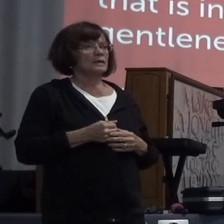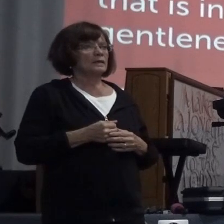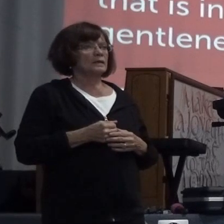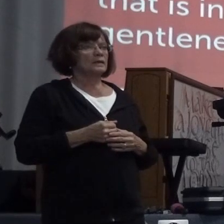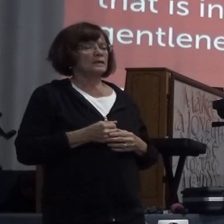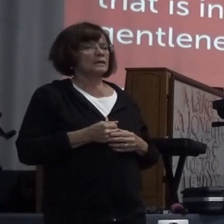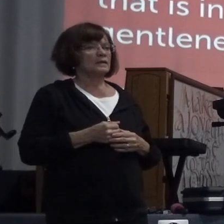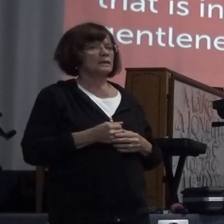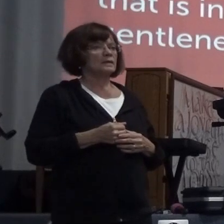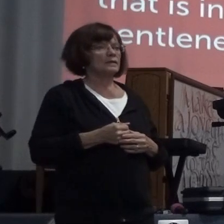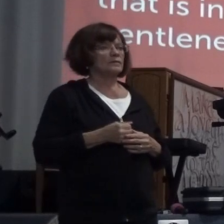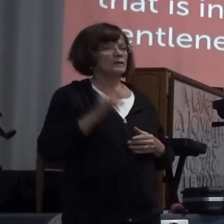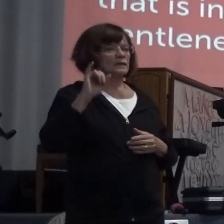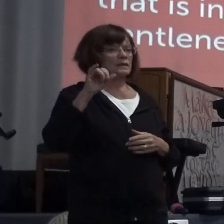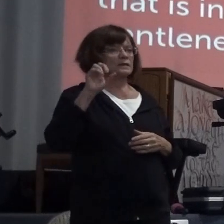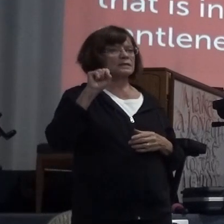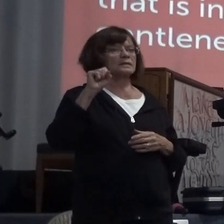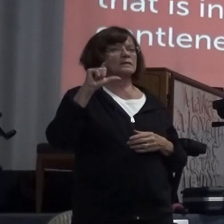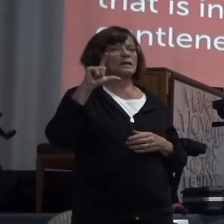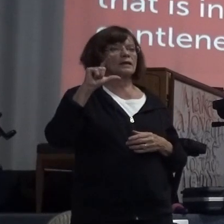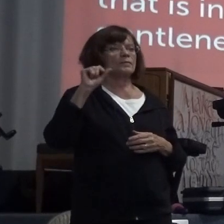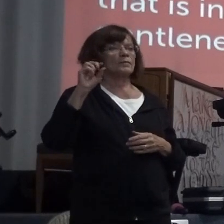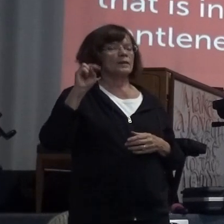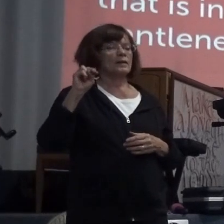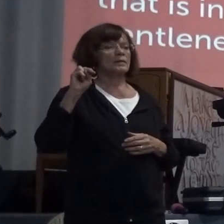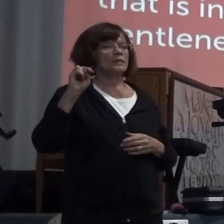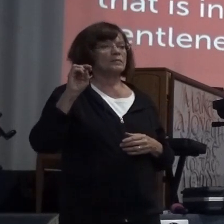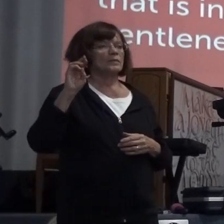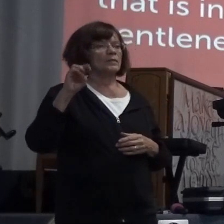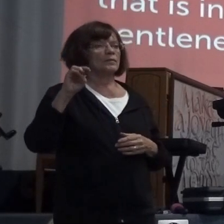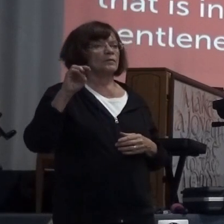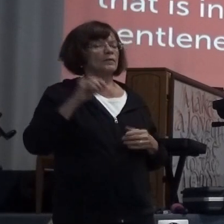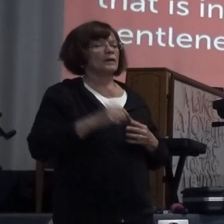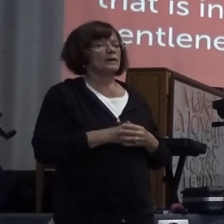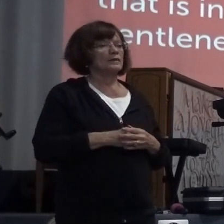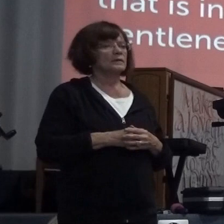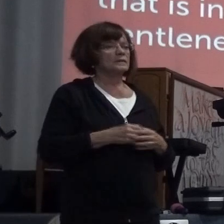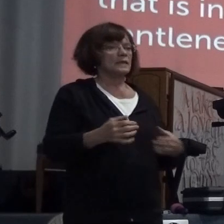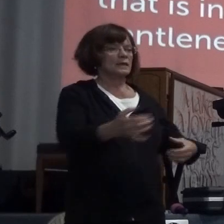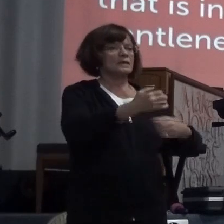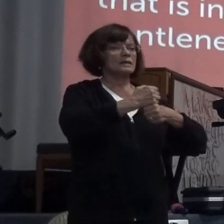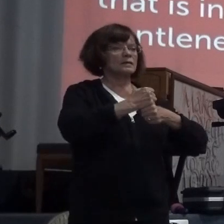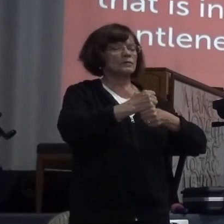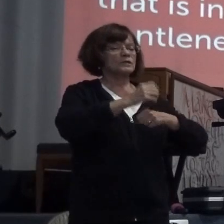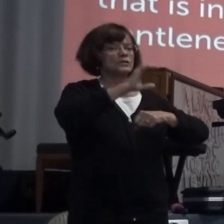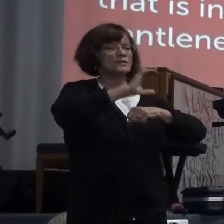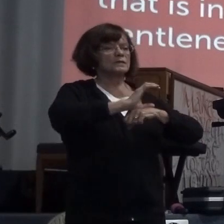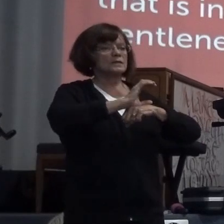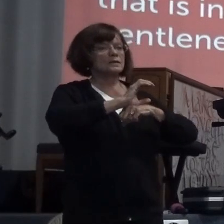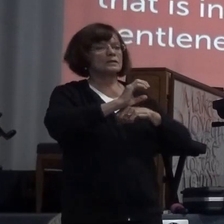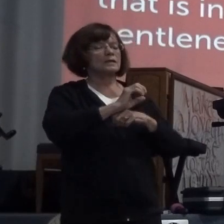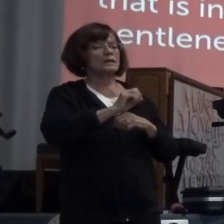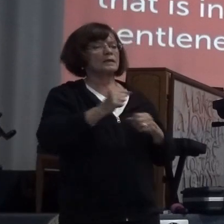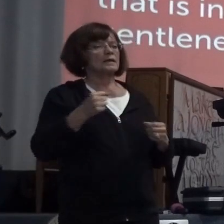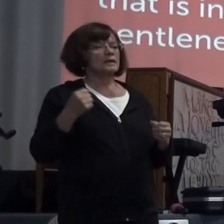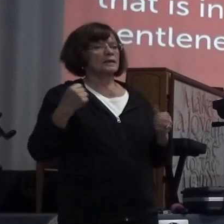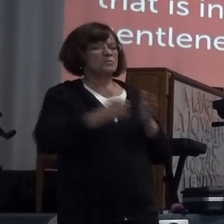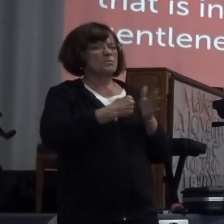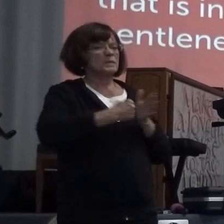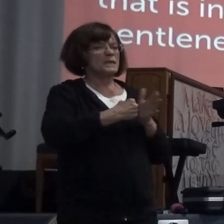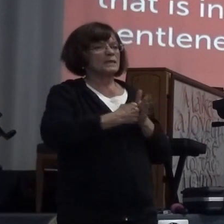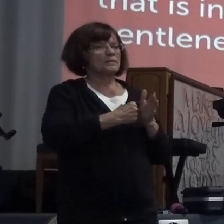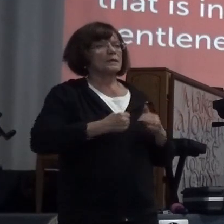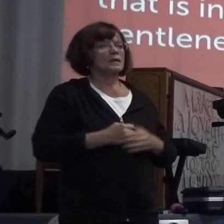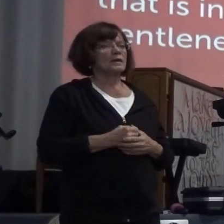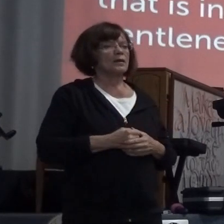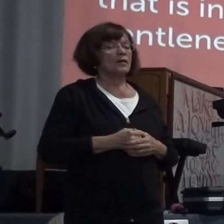of Islam in Africa and in the Middle East where they're taking Christians and they're beating them. And these people